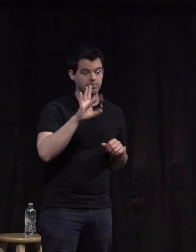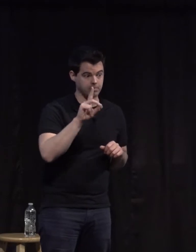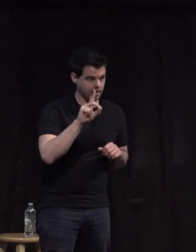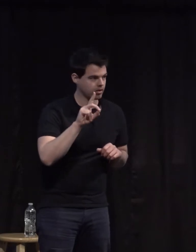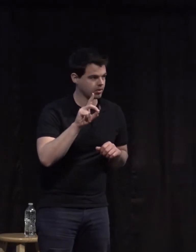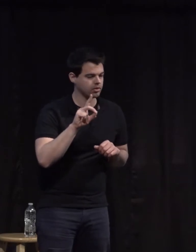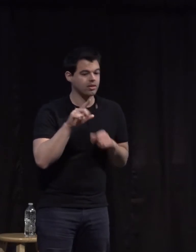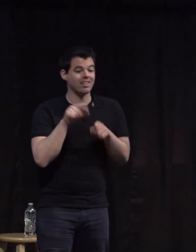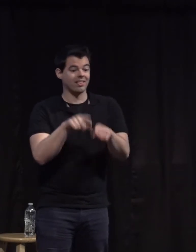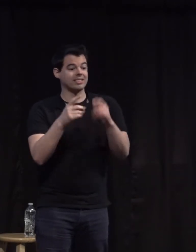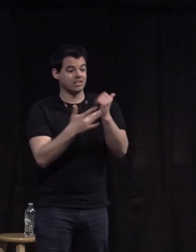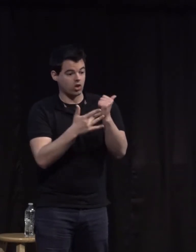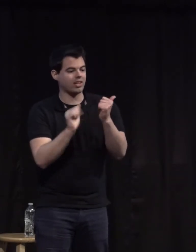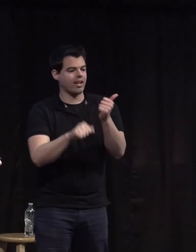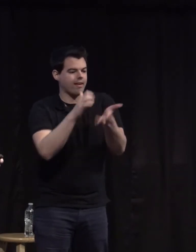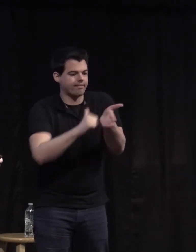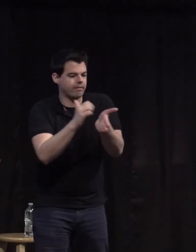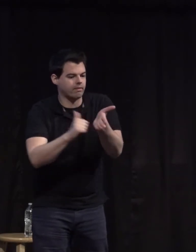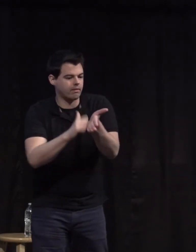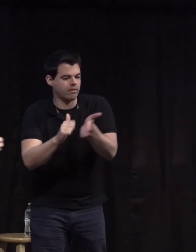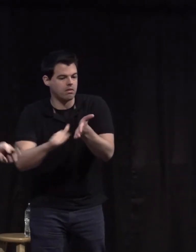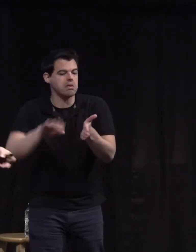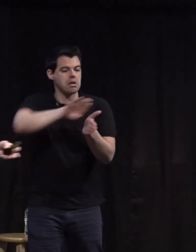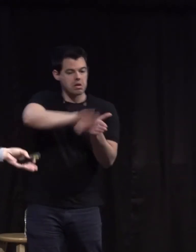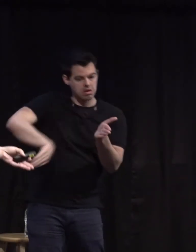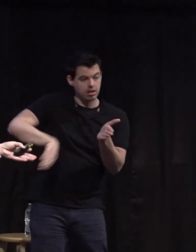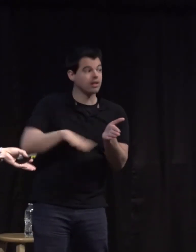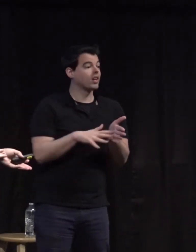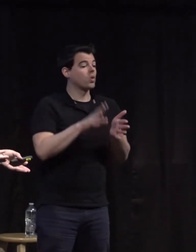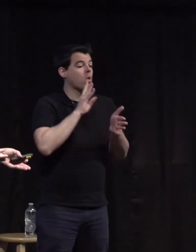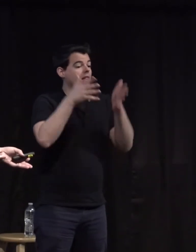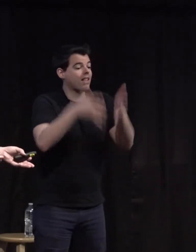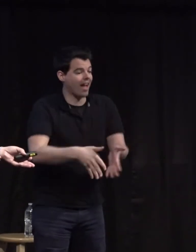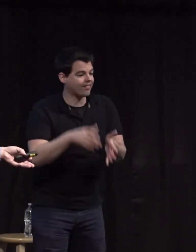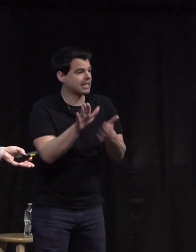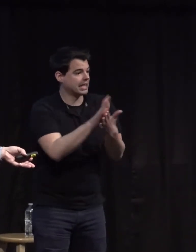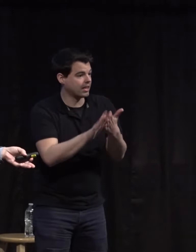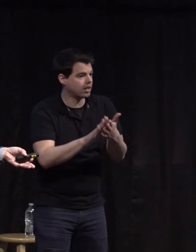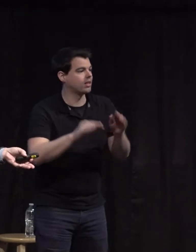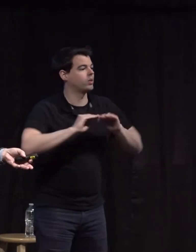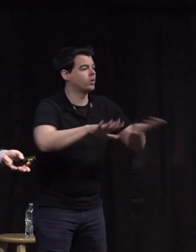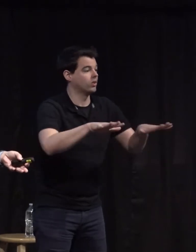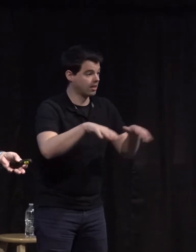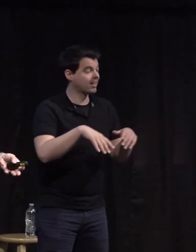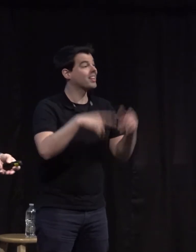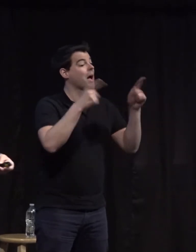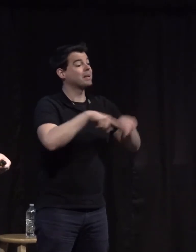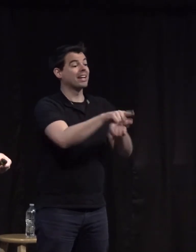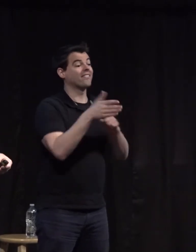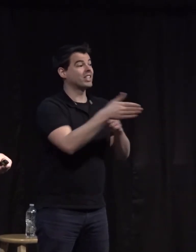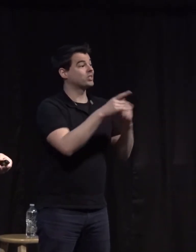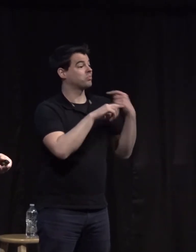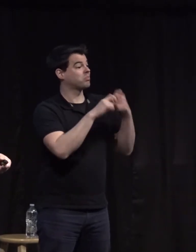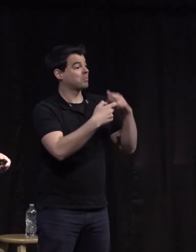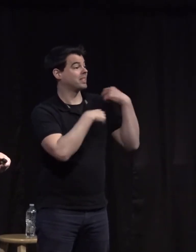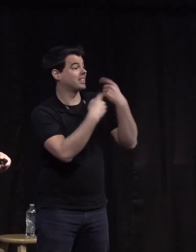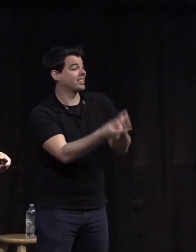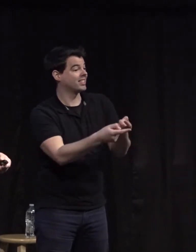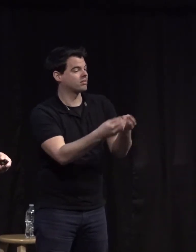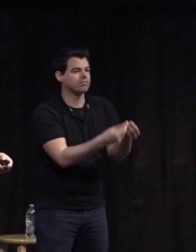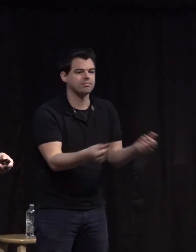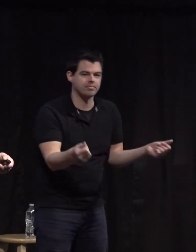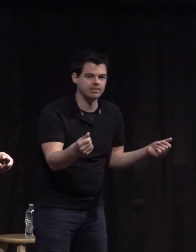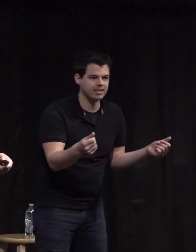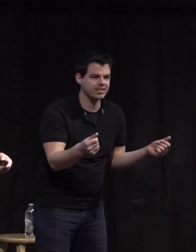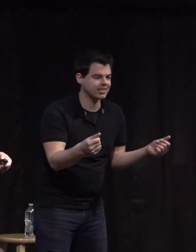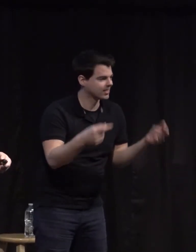good evidence that this is going on in rivers and estuaries all over the place. But remember about the frogs.